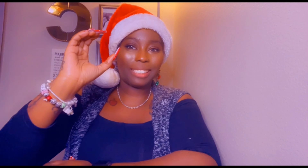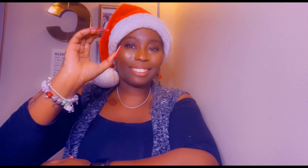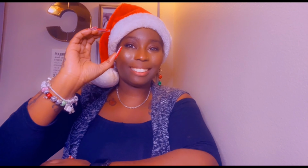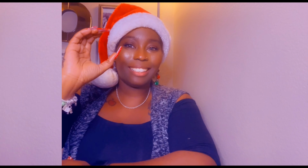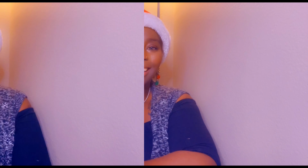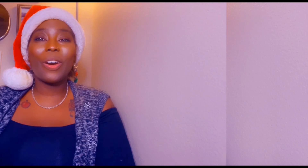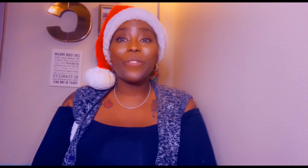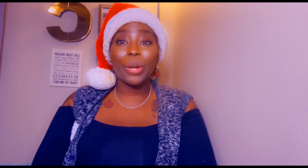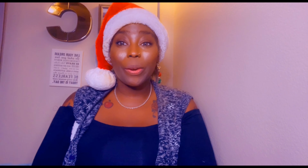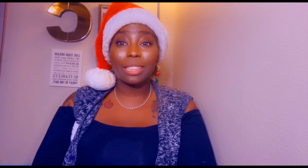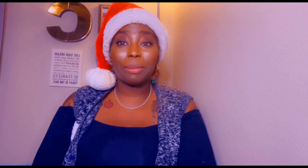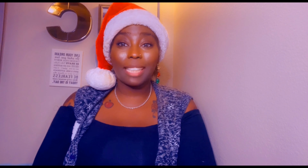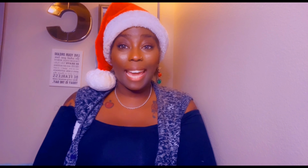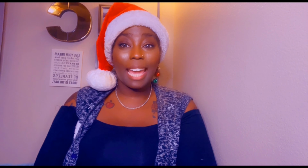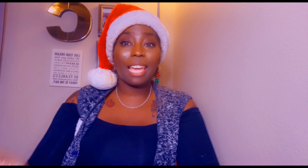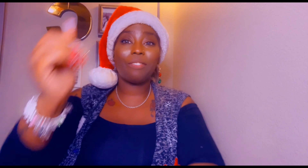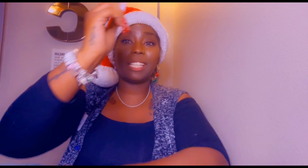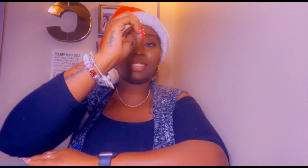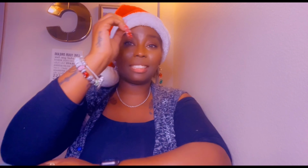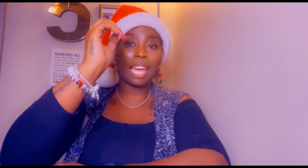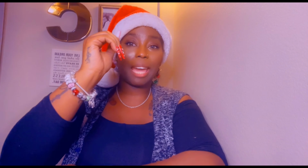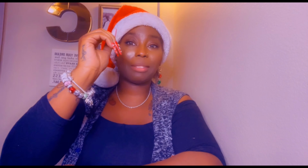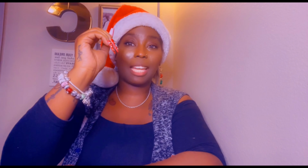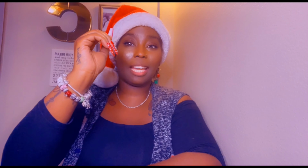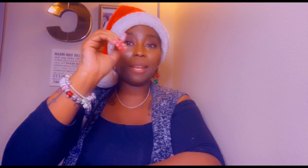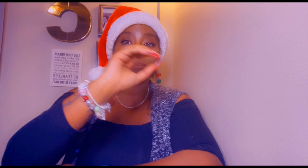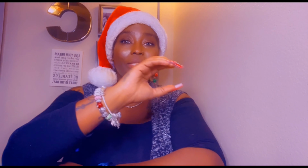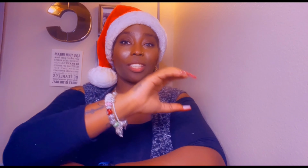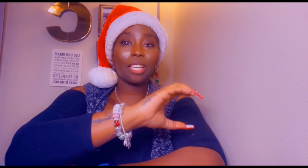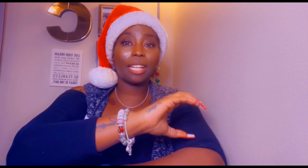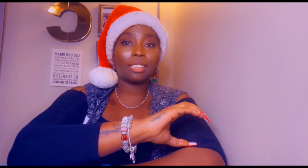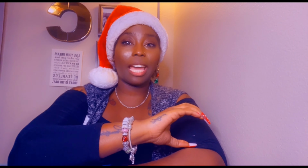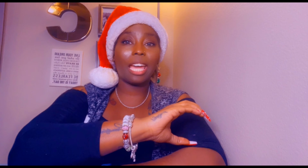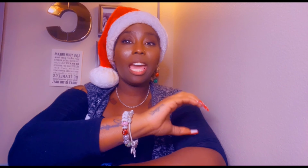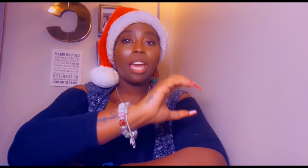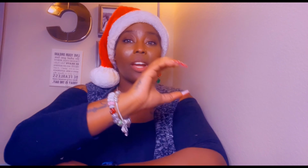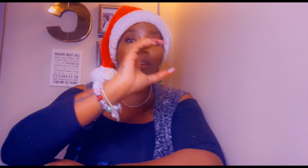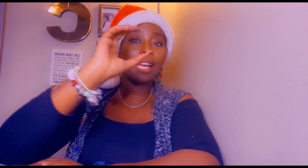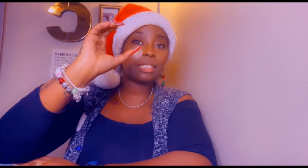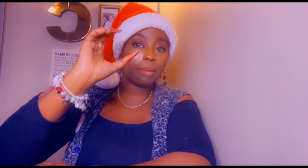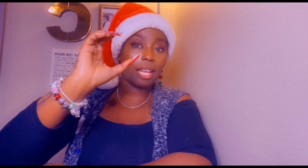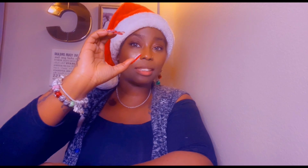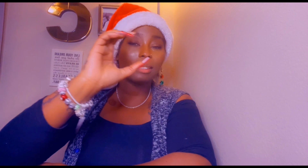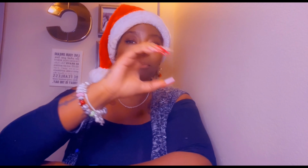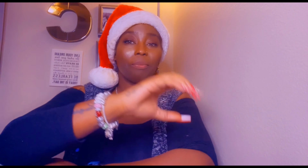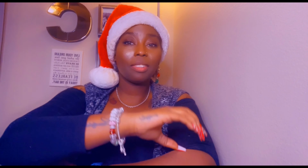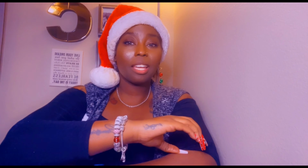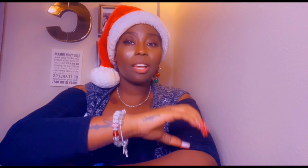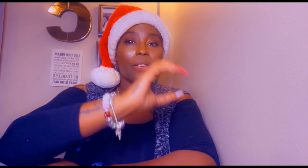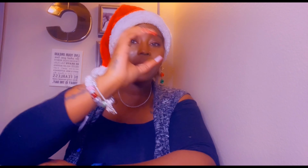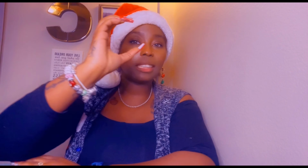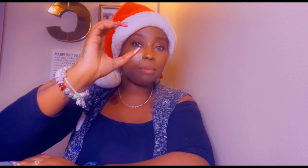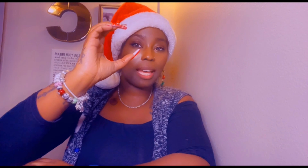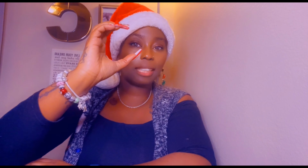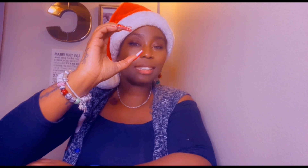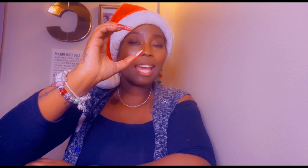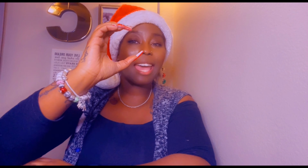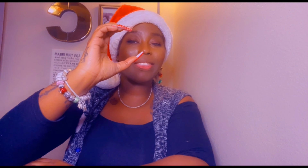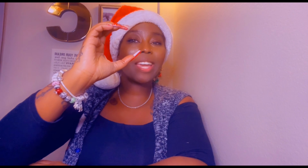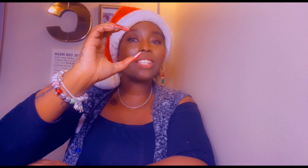Christmas. So for Christmas Eve, it's the same thing. So you're going to say Christmas, Christmas, and then you're